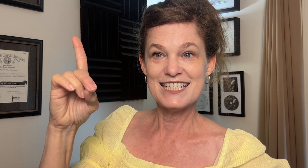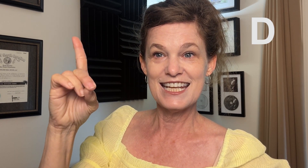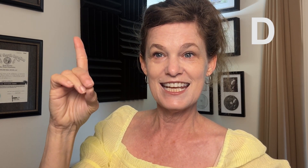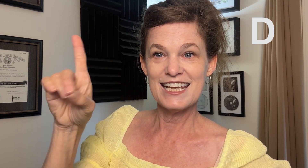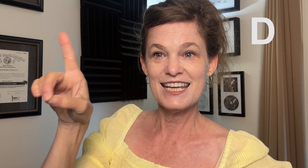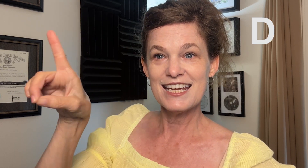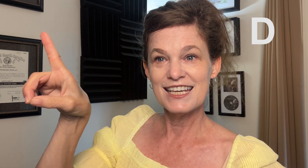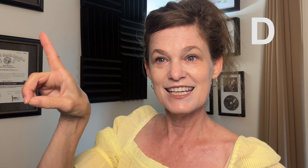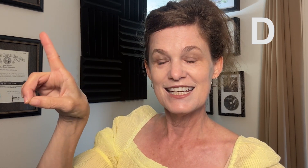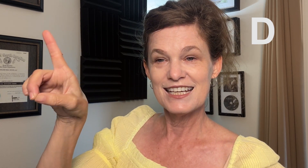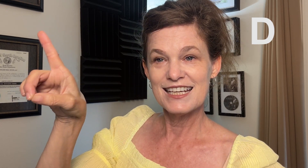D,